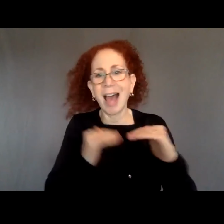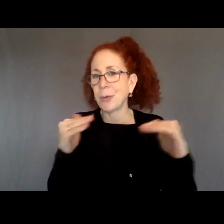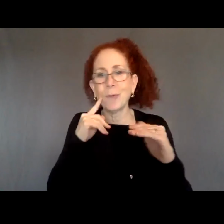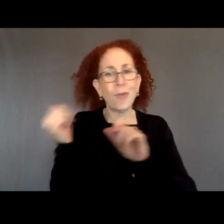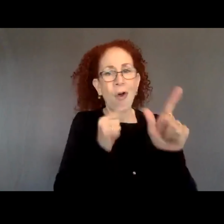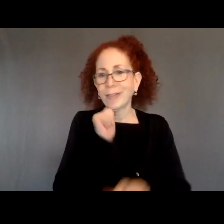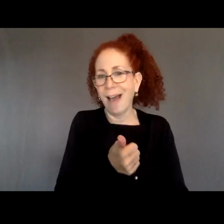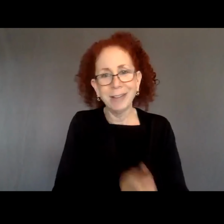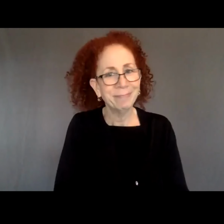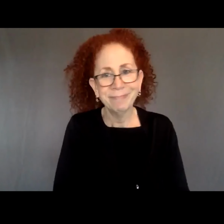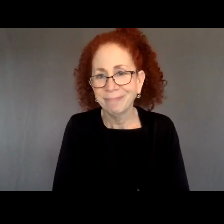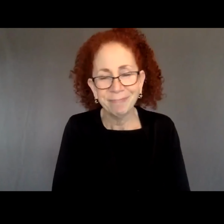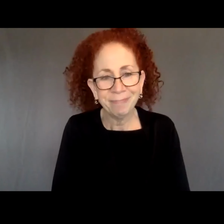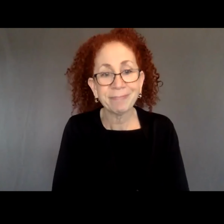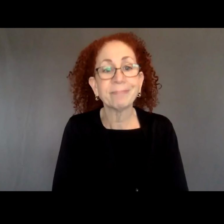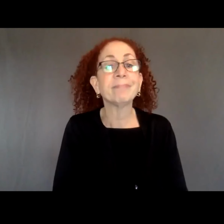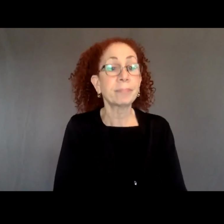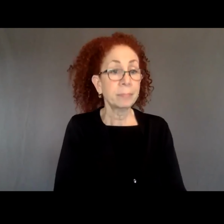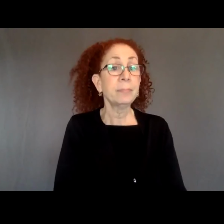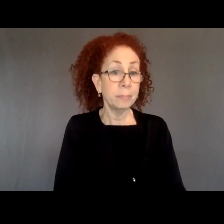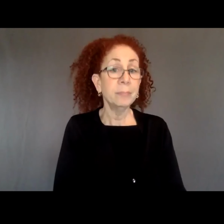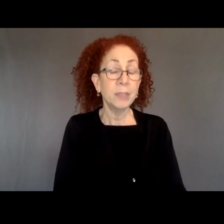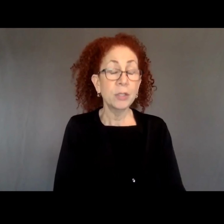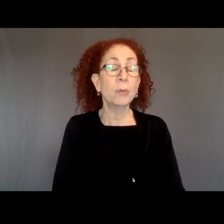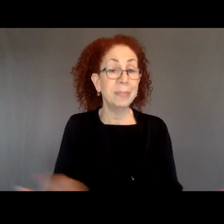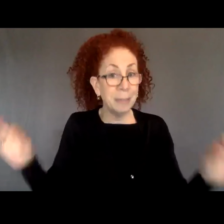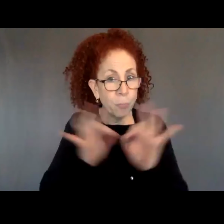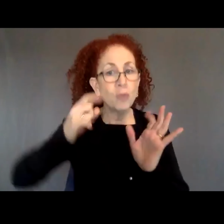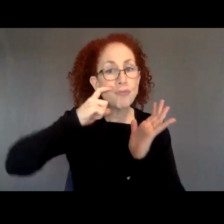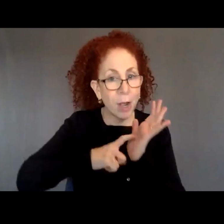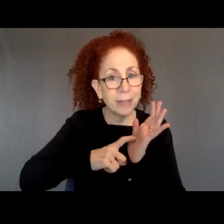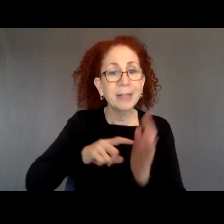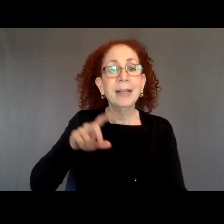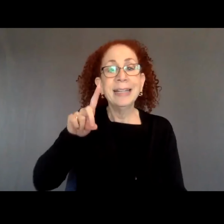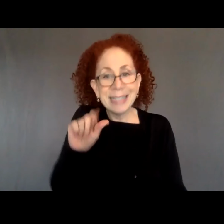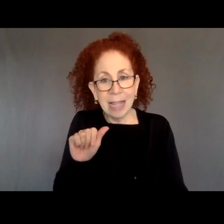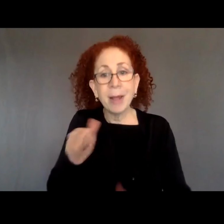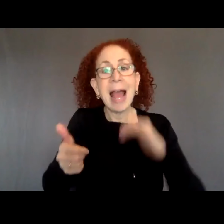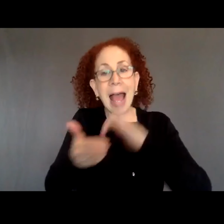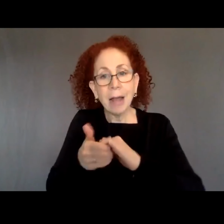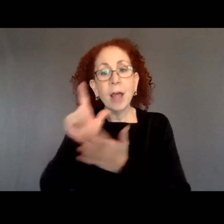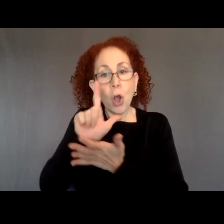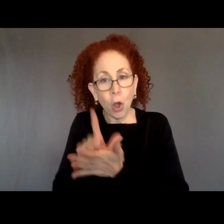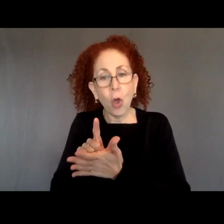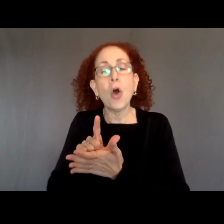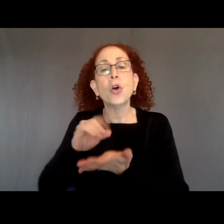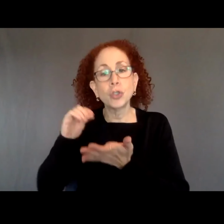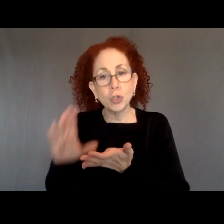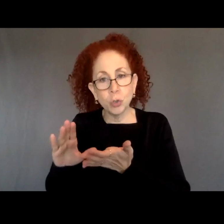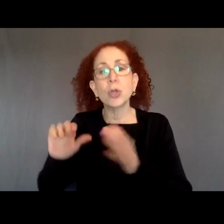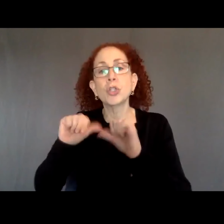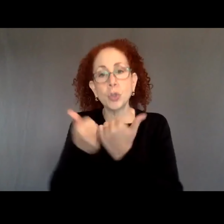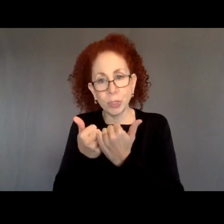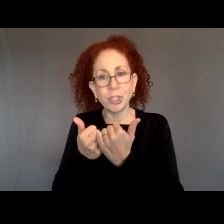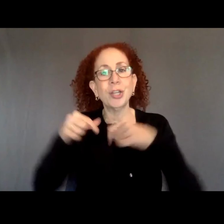students. To that end, we want to recognize the Disabled and Allied Law Students Association, or DALSA, here